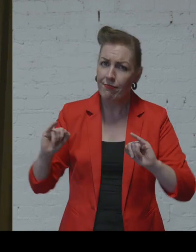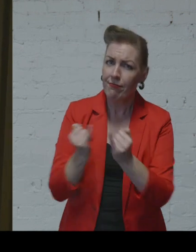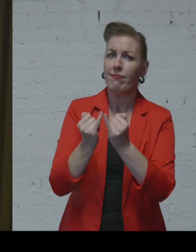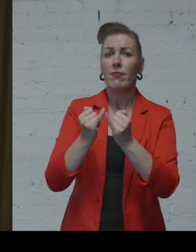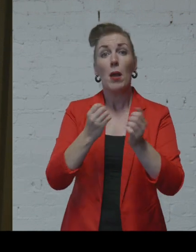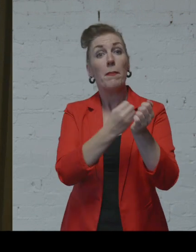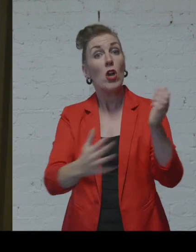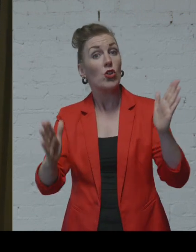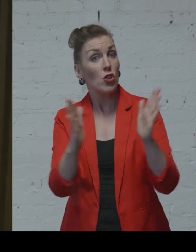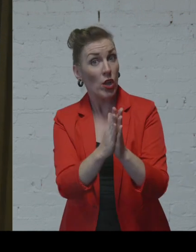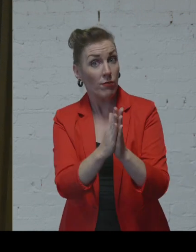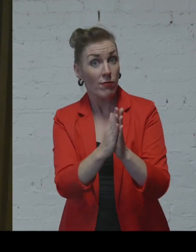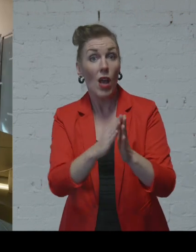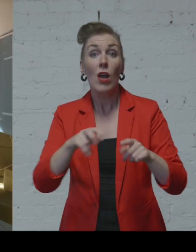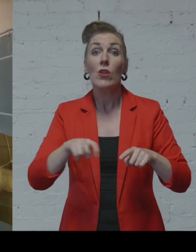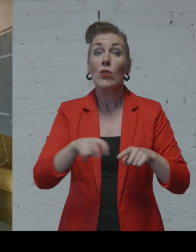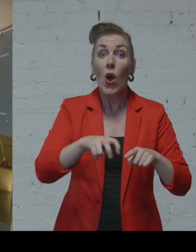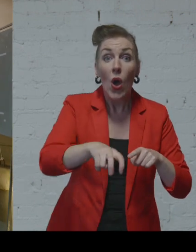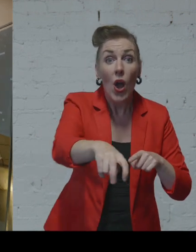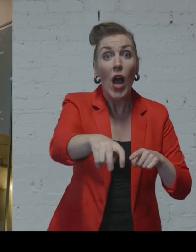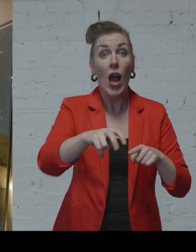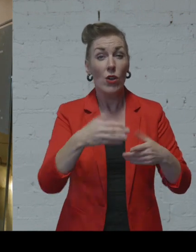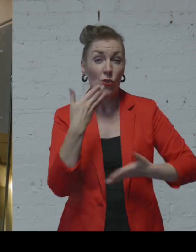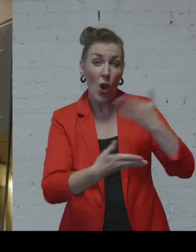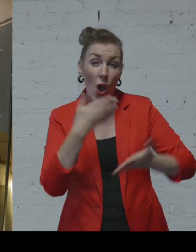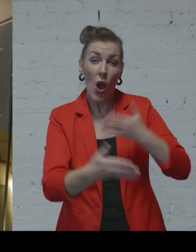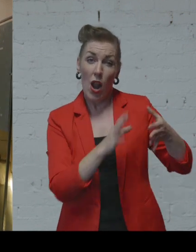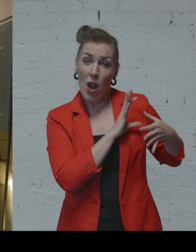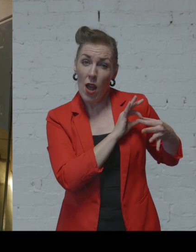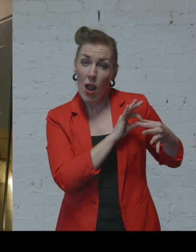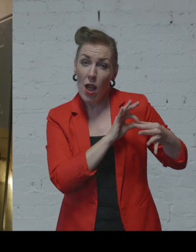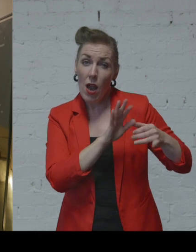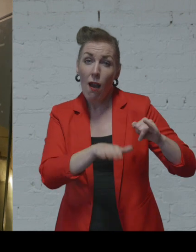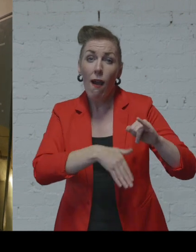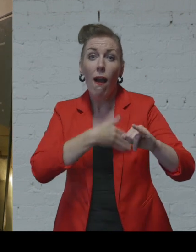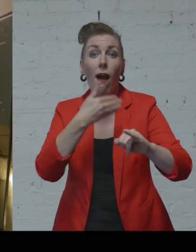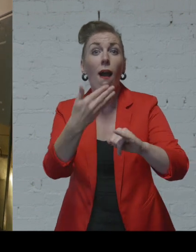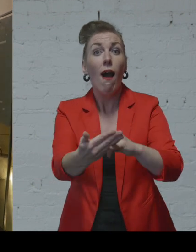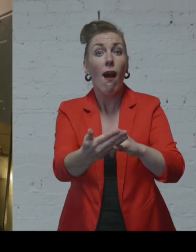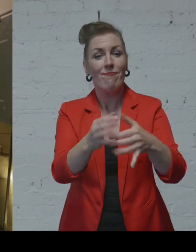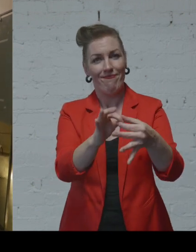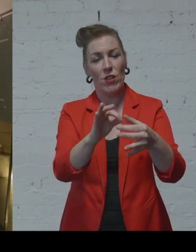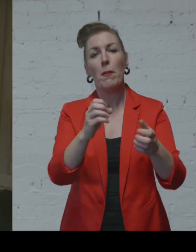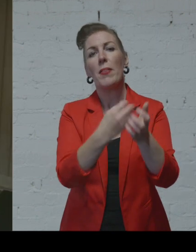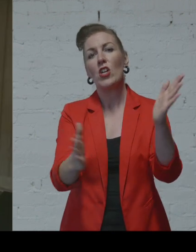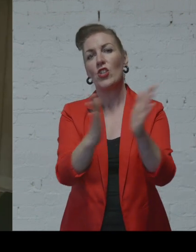the conflict and Bloody Sunday. The tour ends with the story leading up to the Savile Inquiry on Bloody